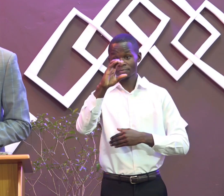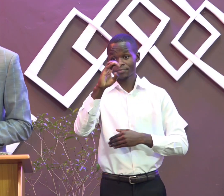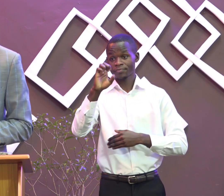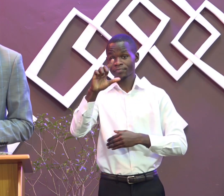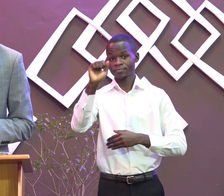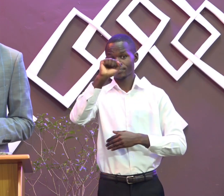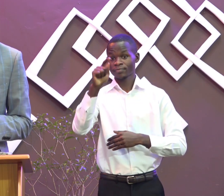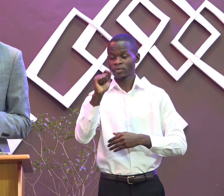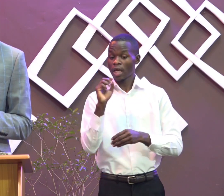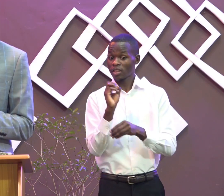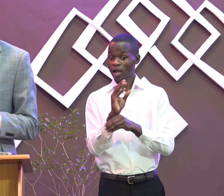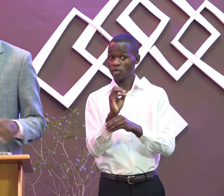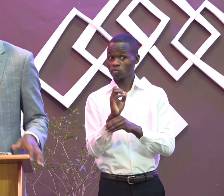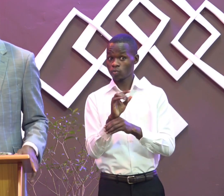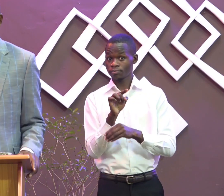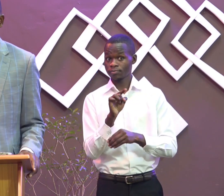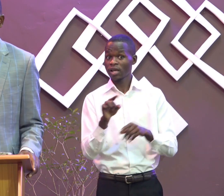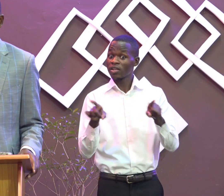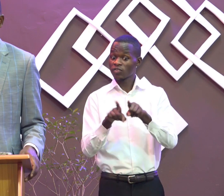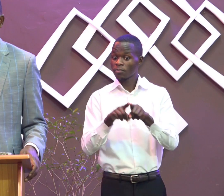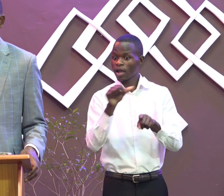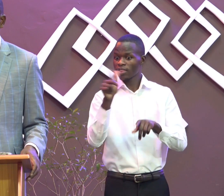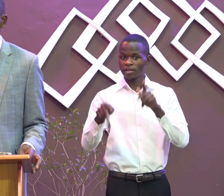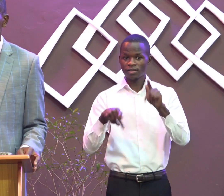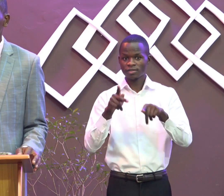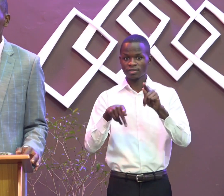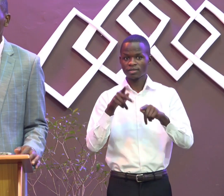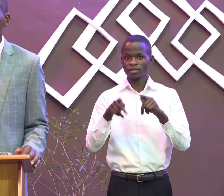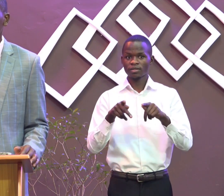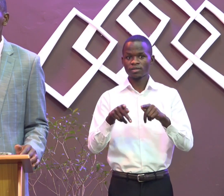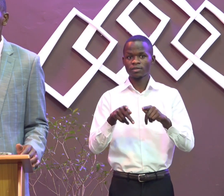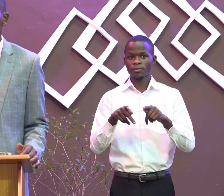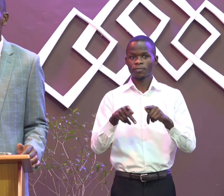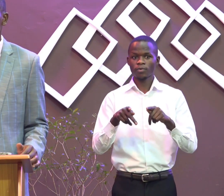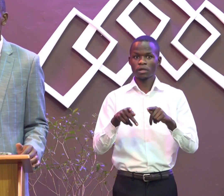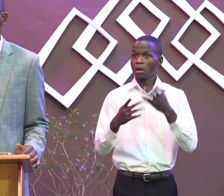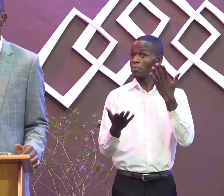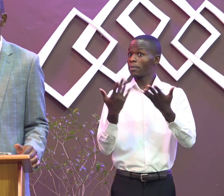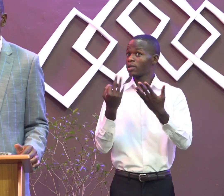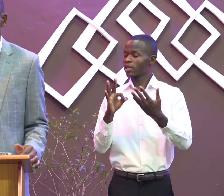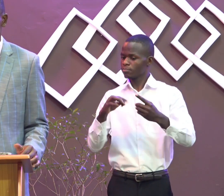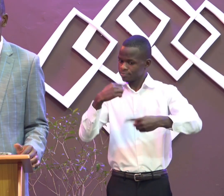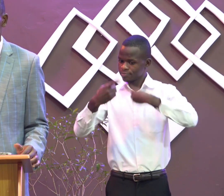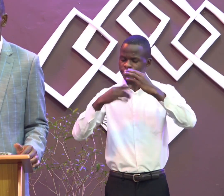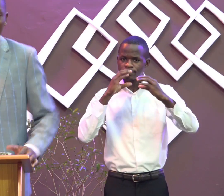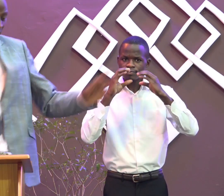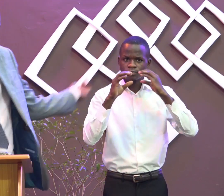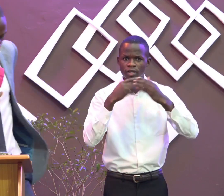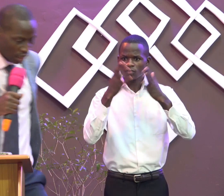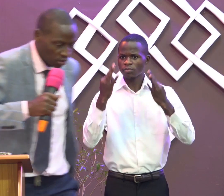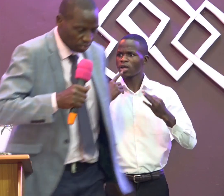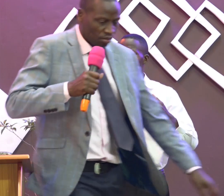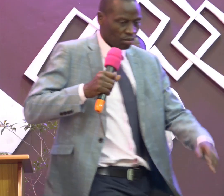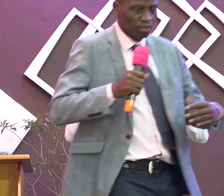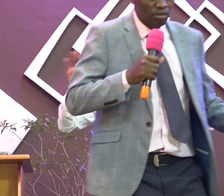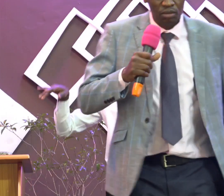they give us counsel. Waliwo n'abamu. There are even some people. Oli asobola okubanga akyali na kyakugamba. Someone may be still telling